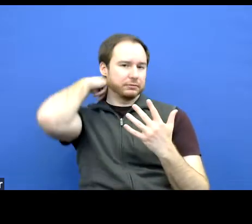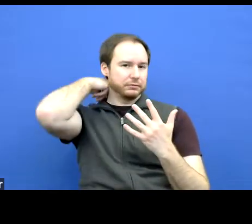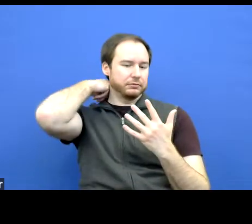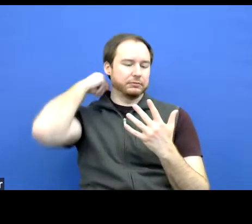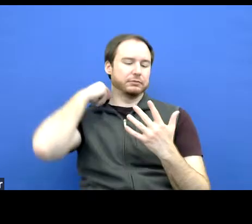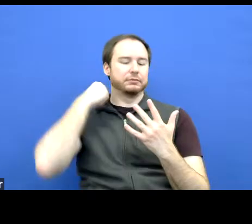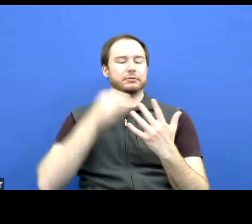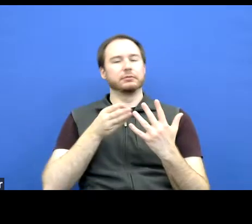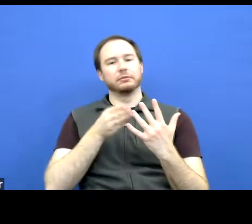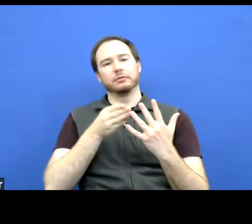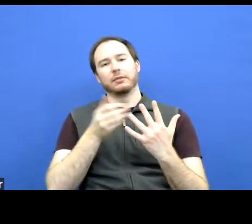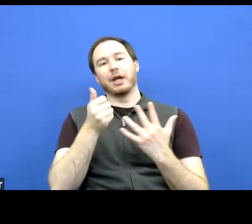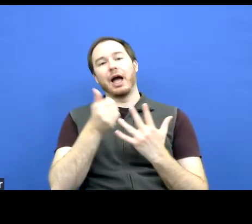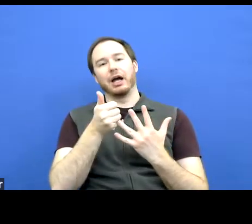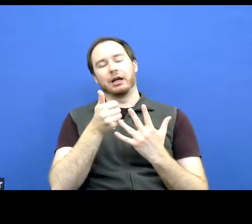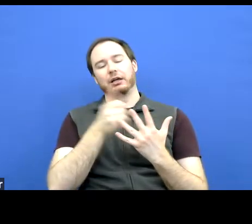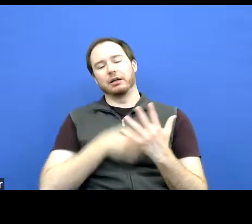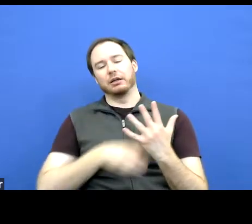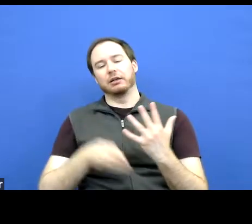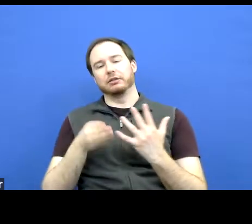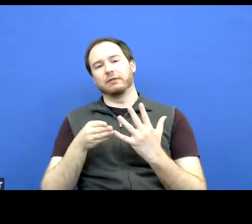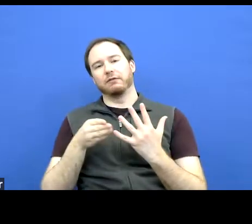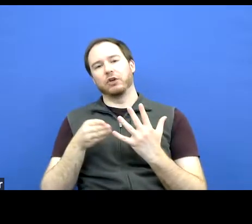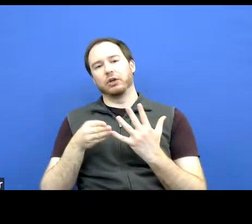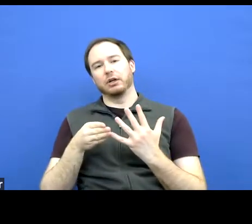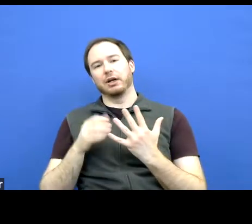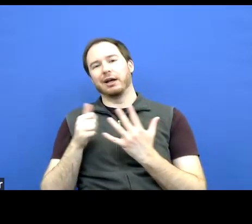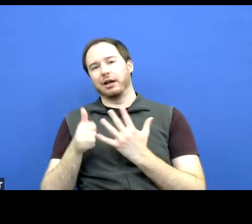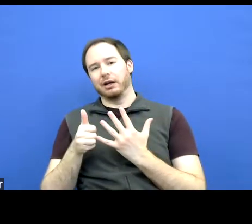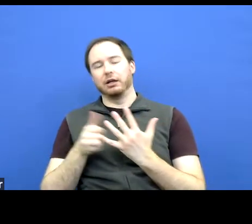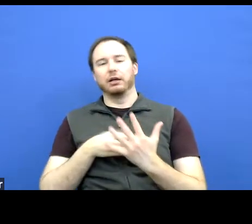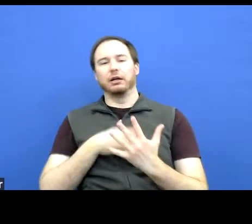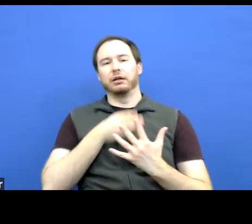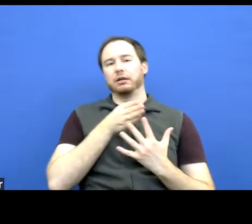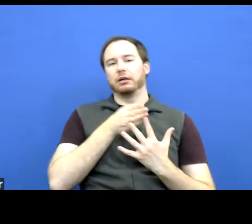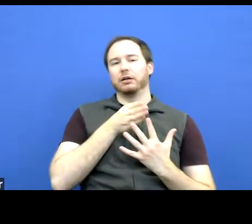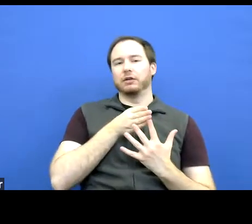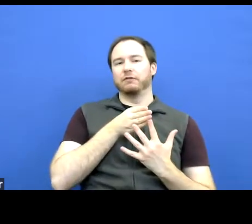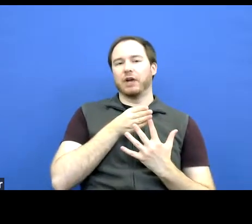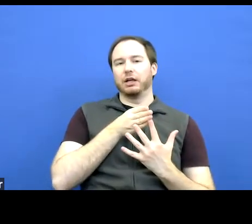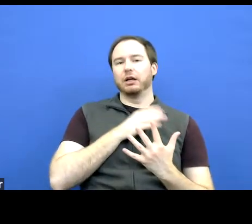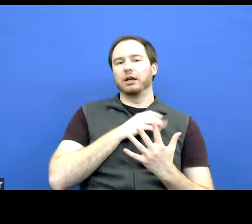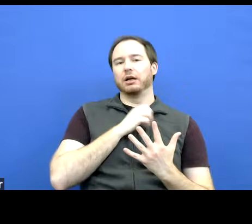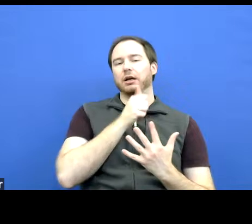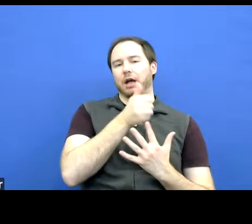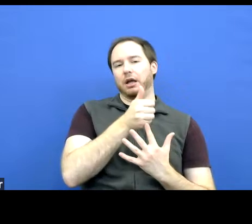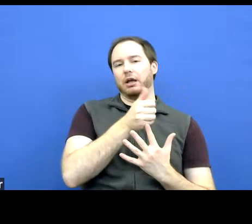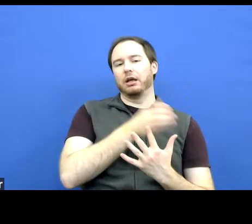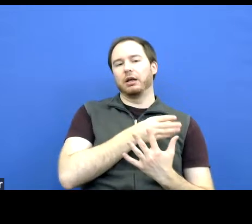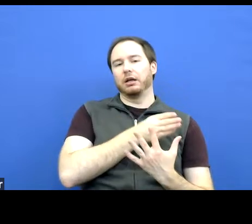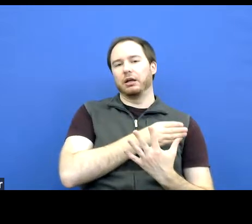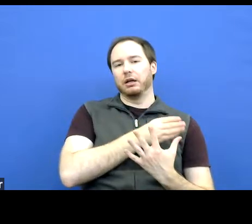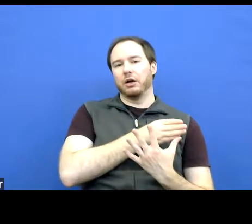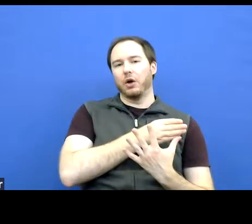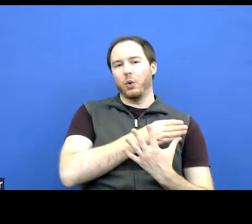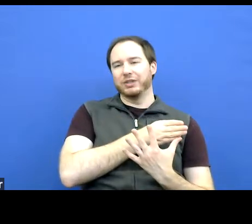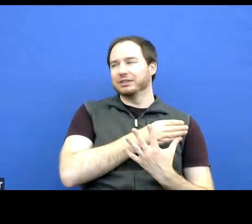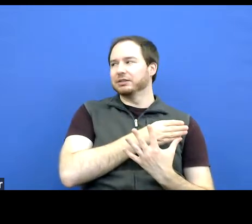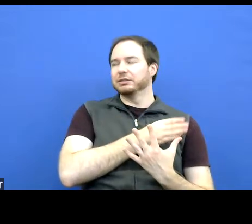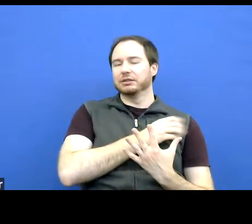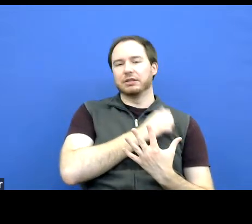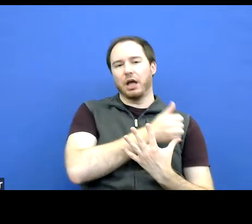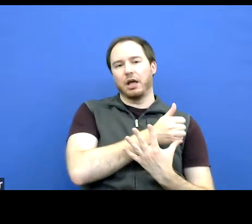Councilmember Barley, Aye. Councilmember Stafford. Aye. Councilmember Safranek, Aye. Councilmember